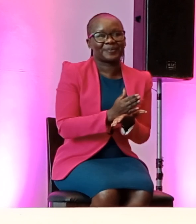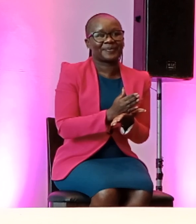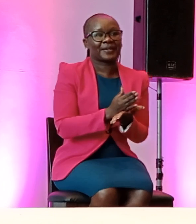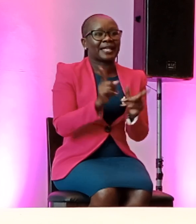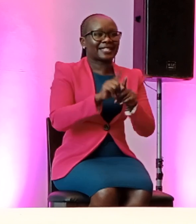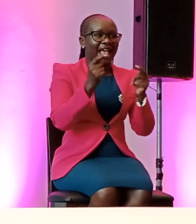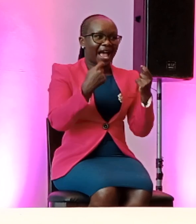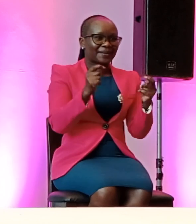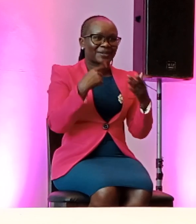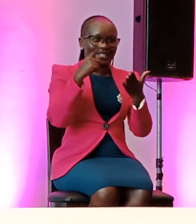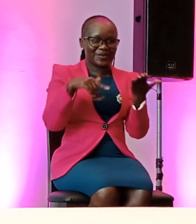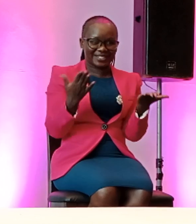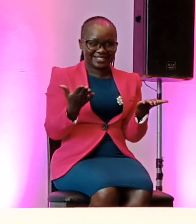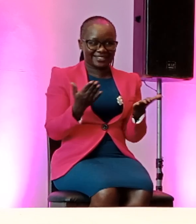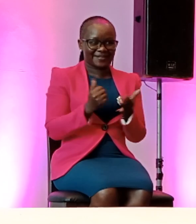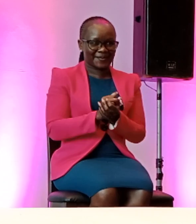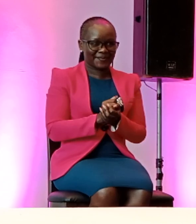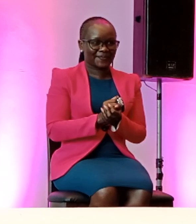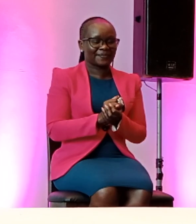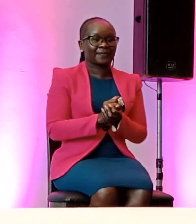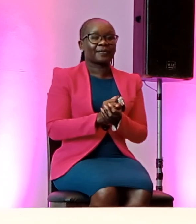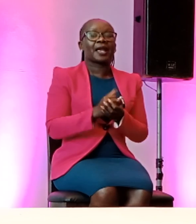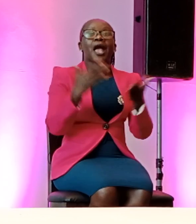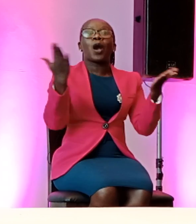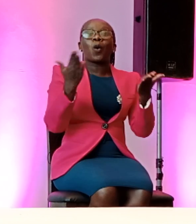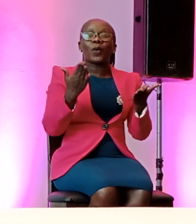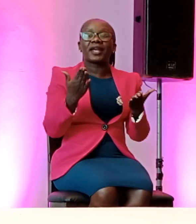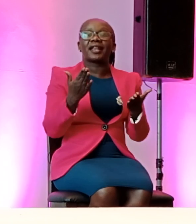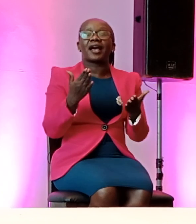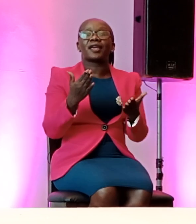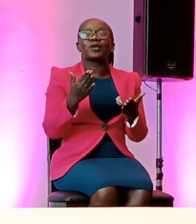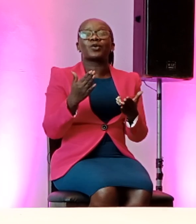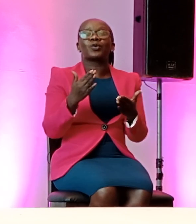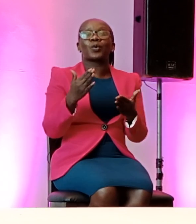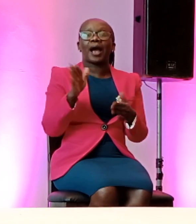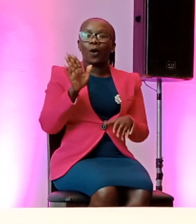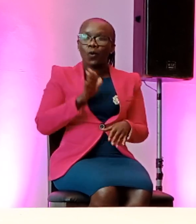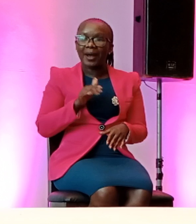I'm trying to say that whether you are ready or not,